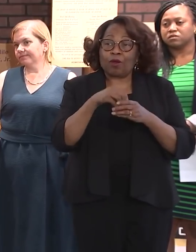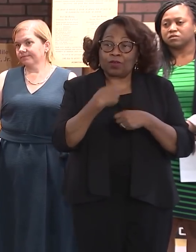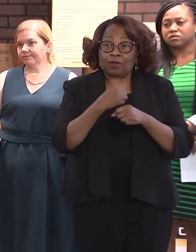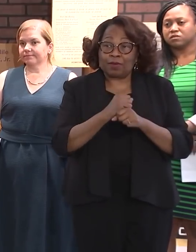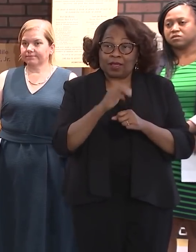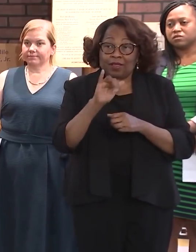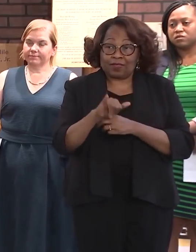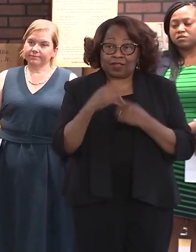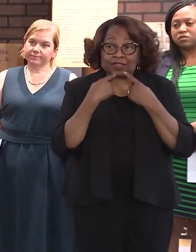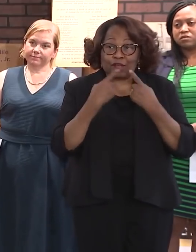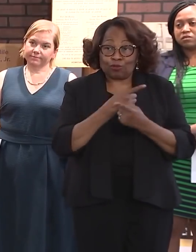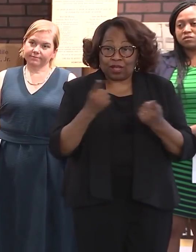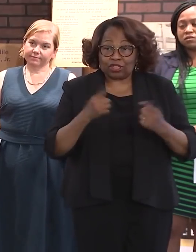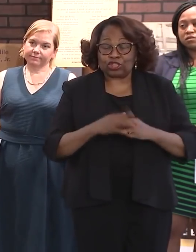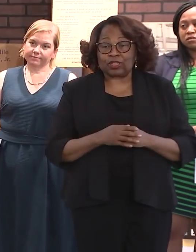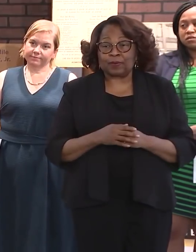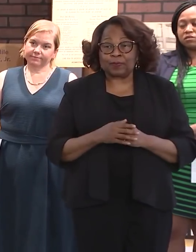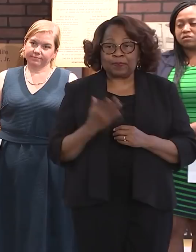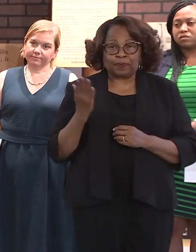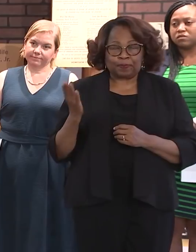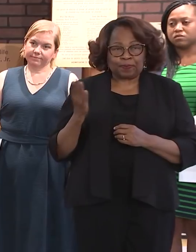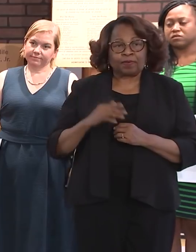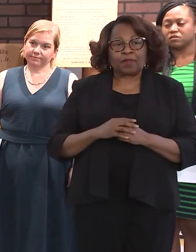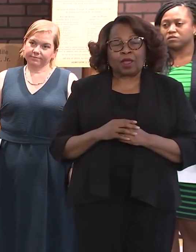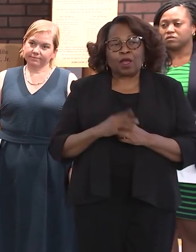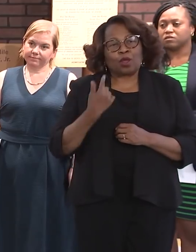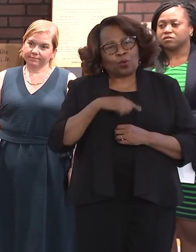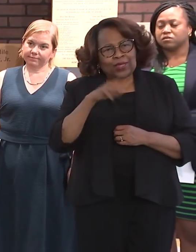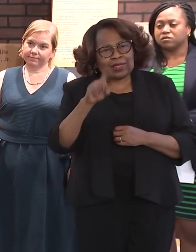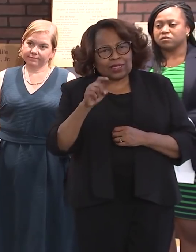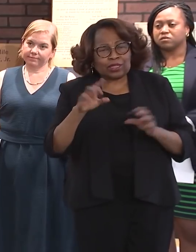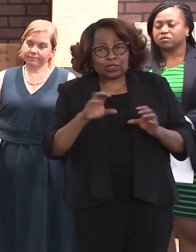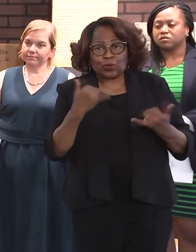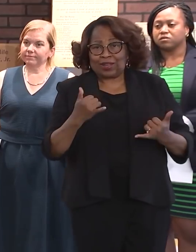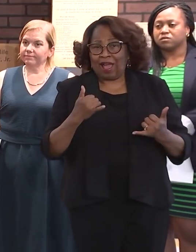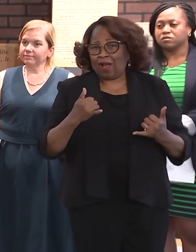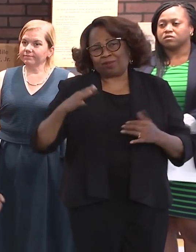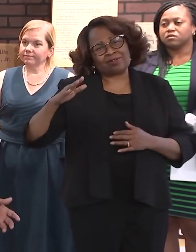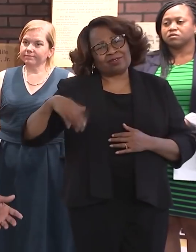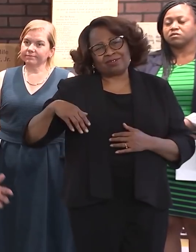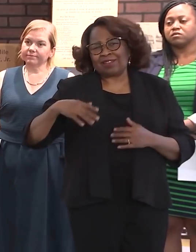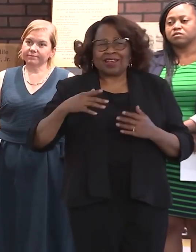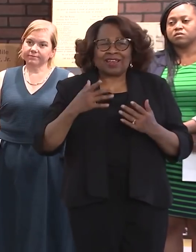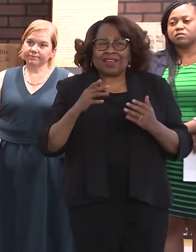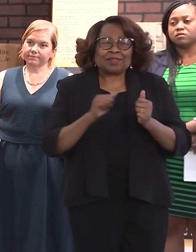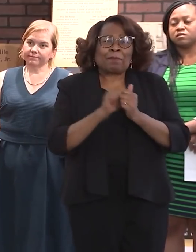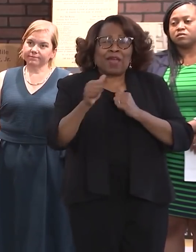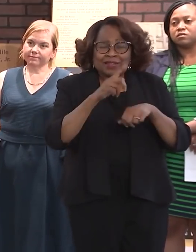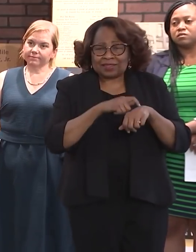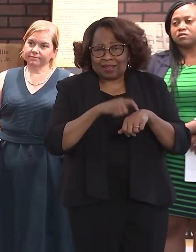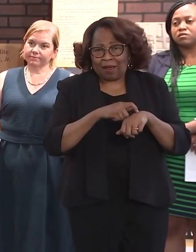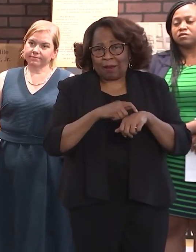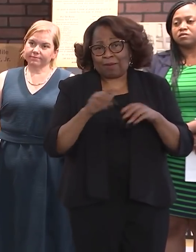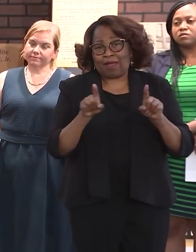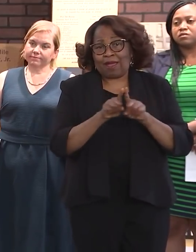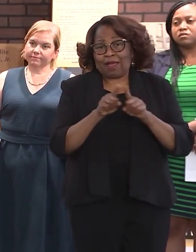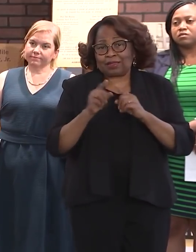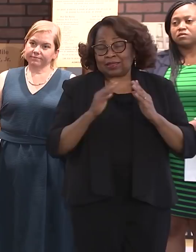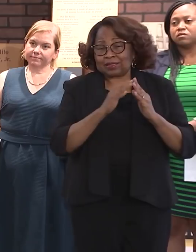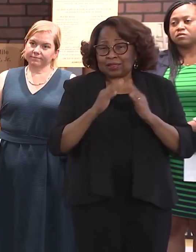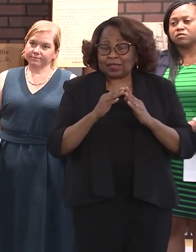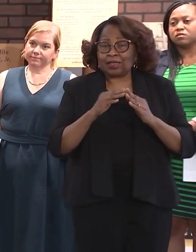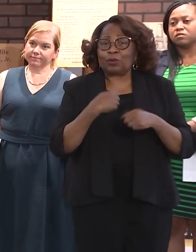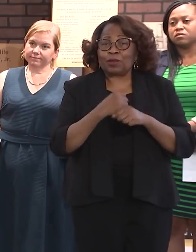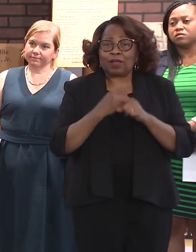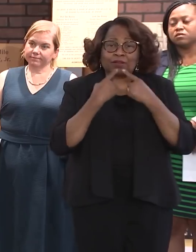this declaration today? Well, we needed to make it now, and it's way past time that as a city we made this declaration, and we're